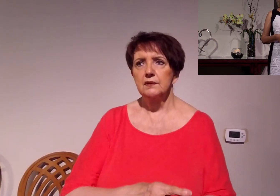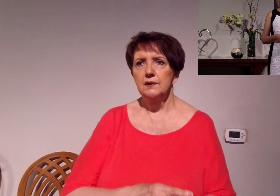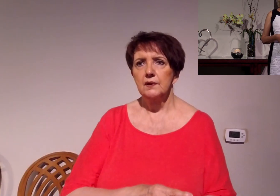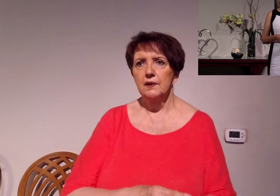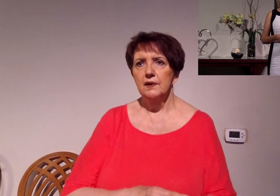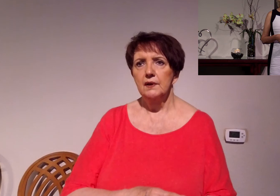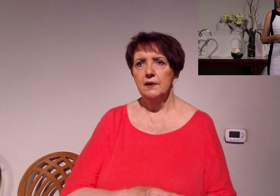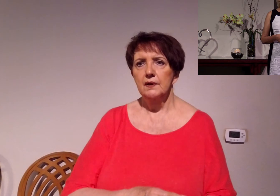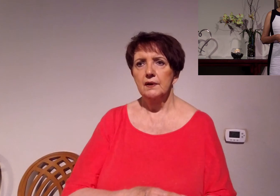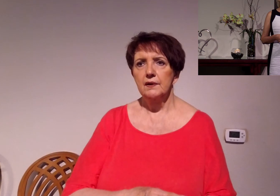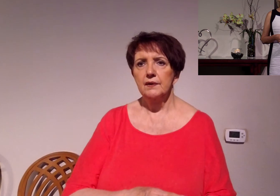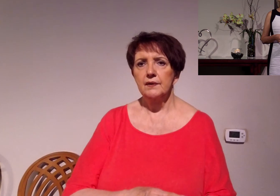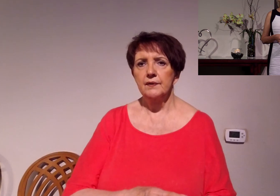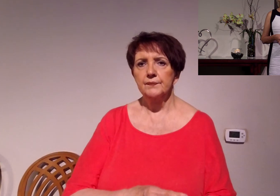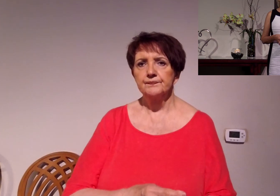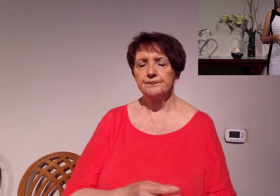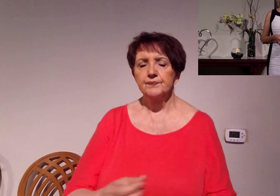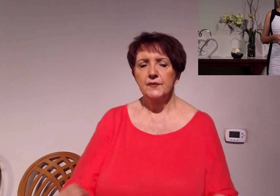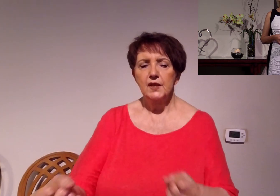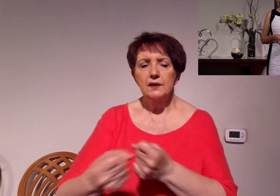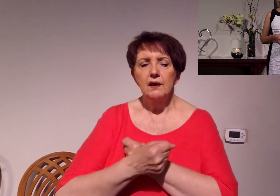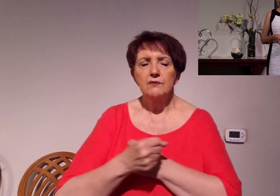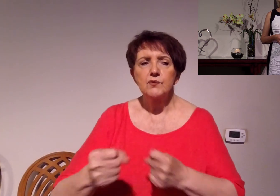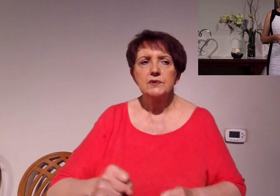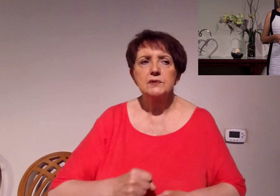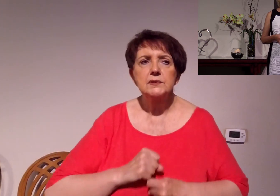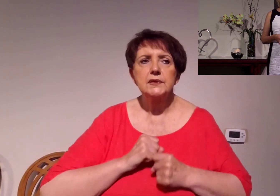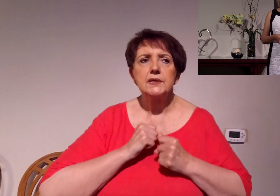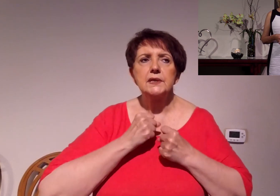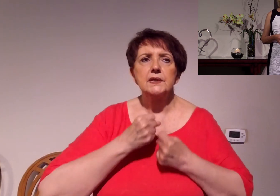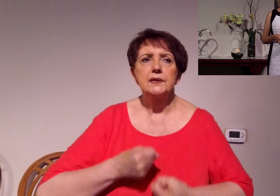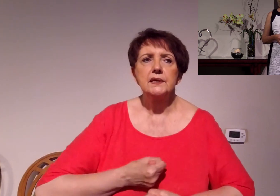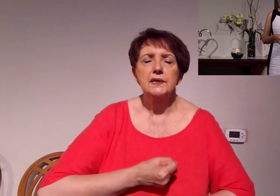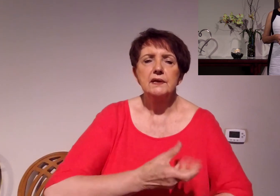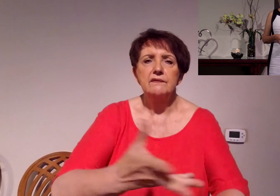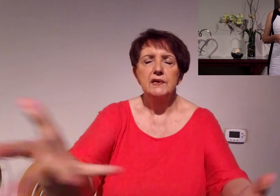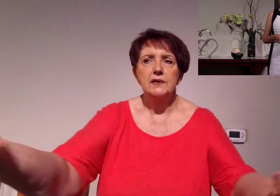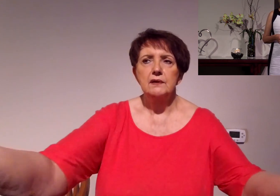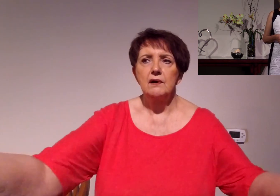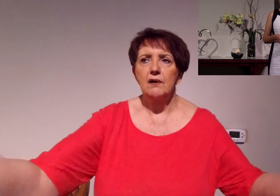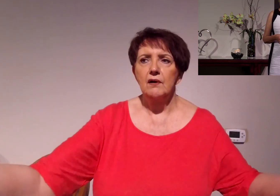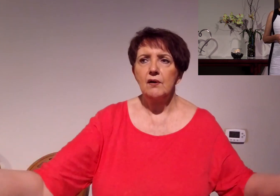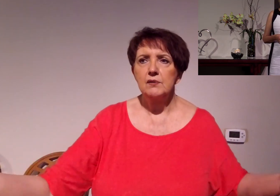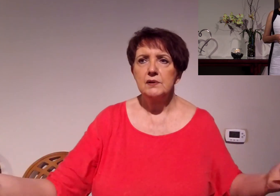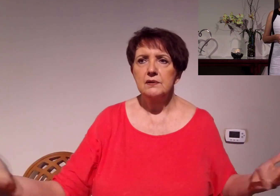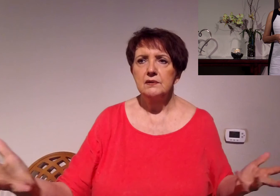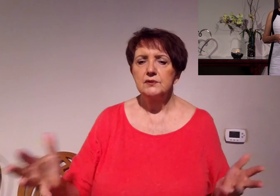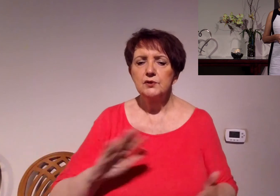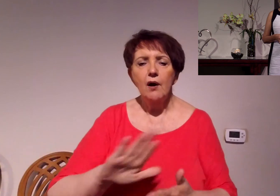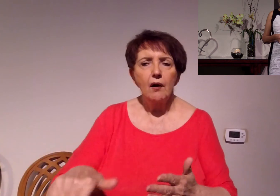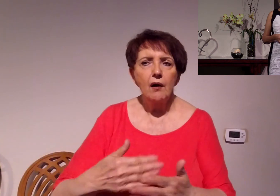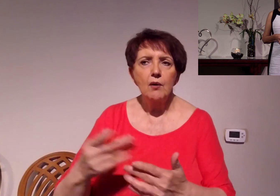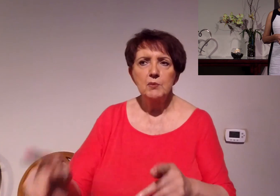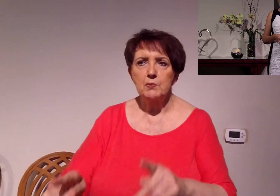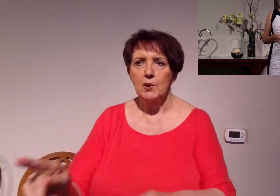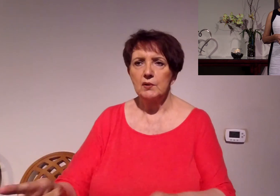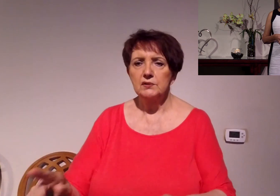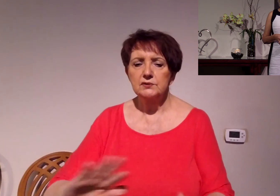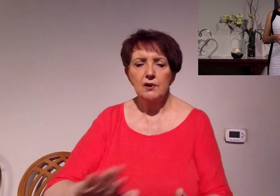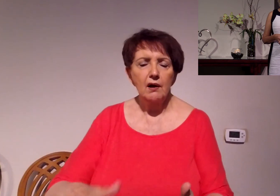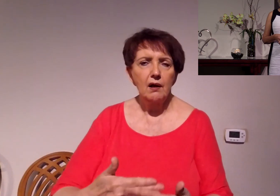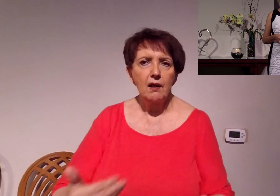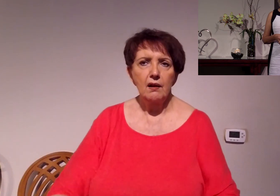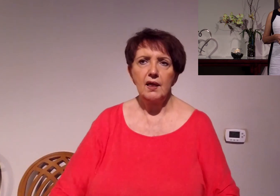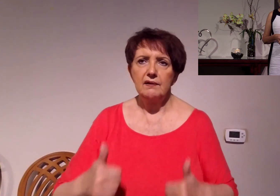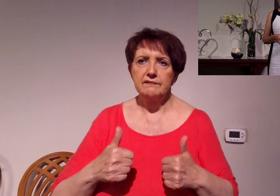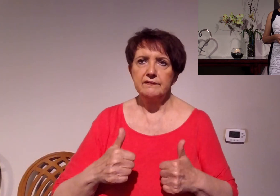We cast that love out to all people everywhere, to all beings, to all life.